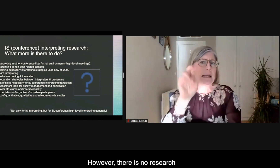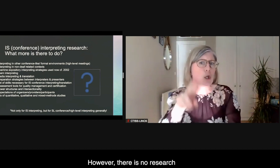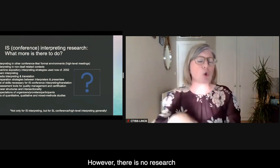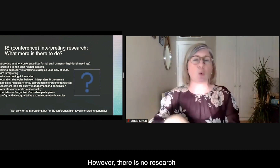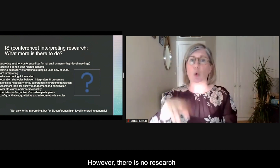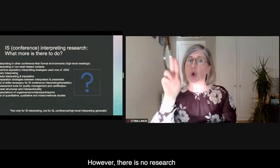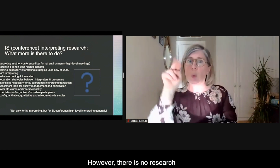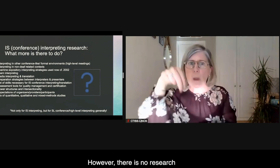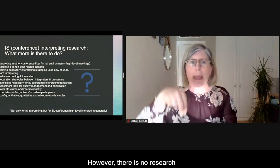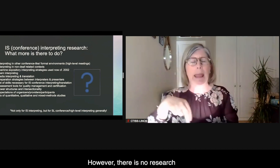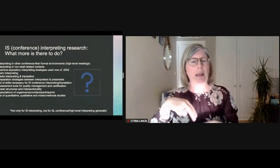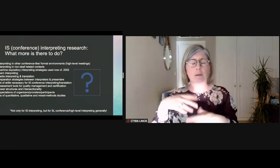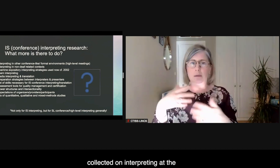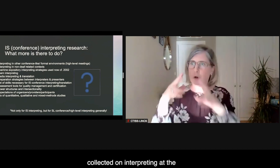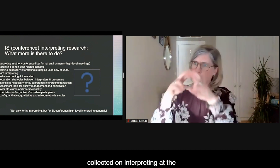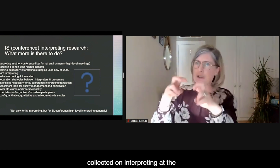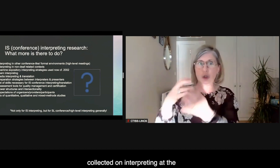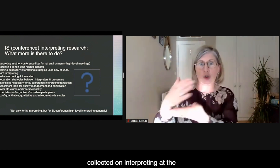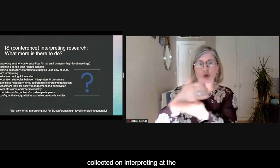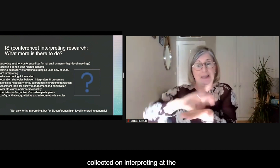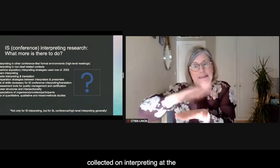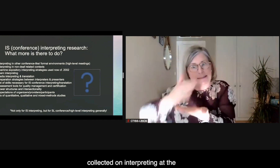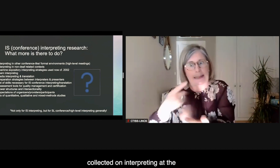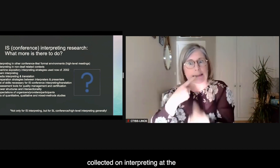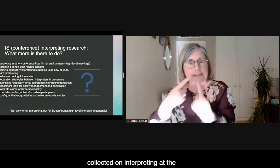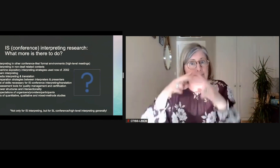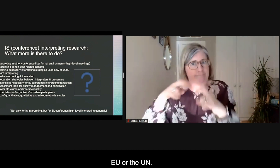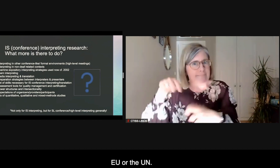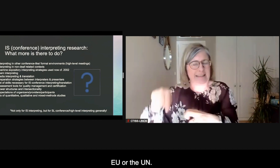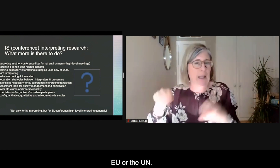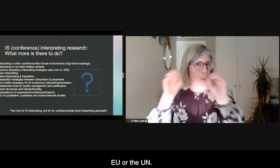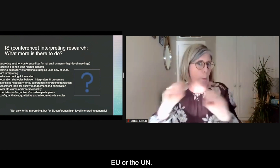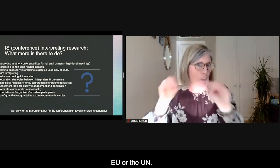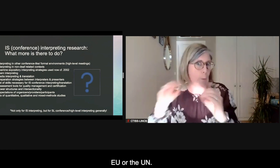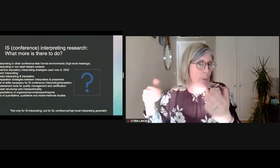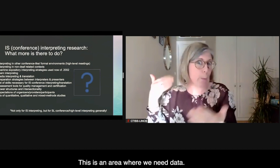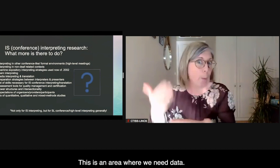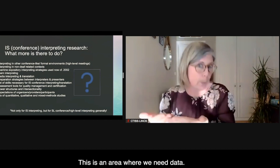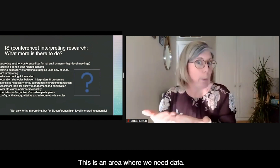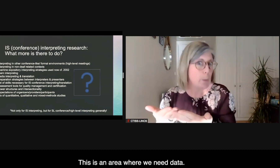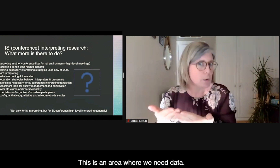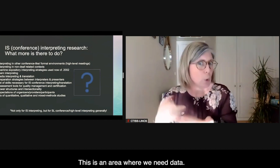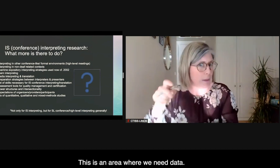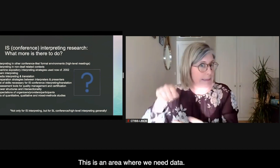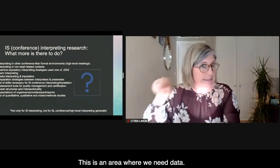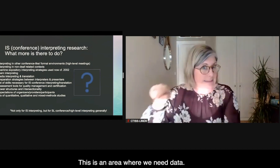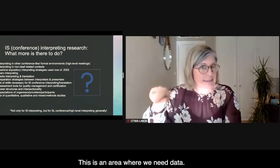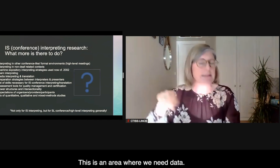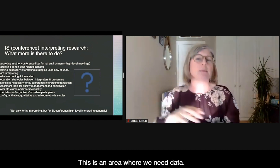However, there is no research collected on interpreting at the EU or the UN. This is an area where we need the